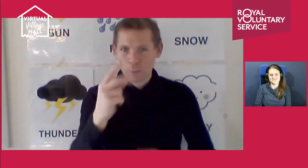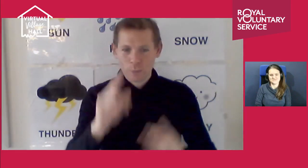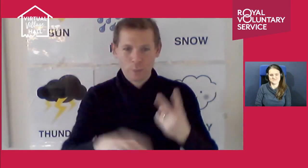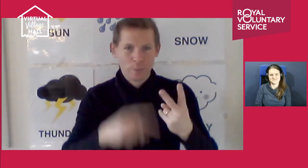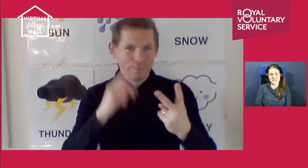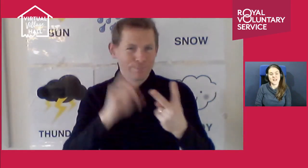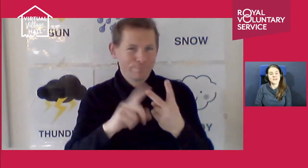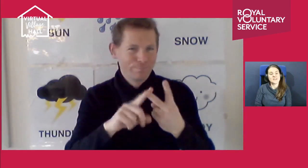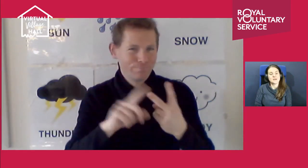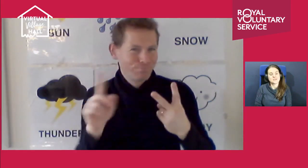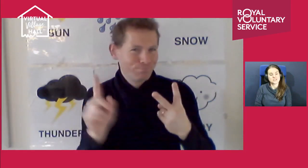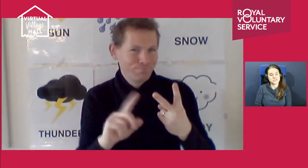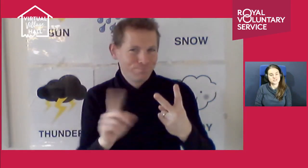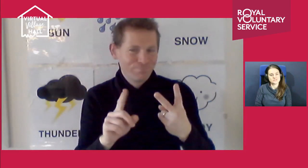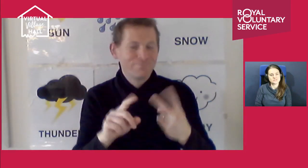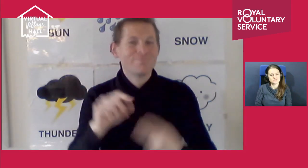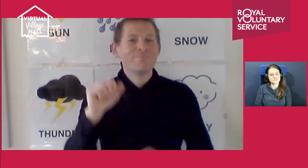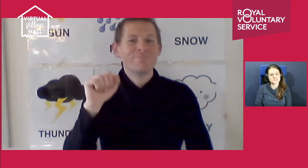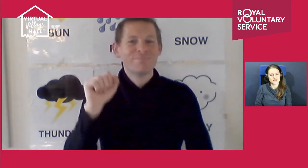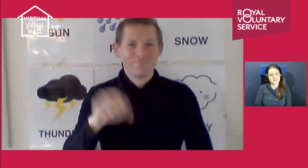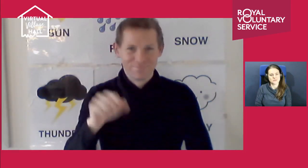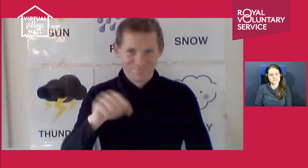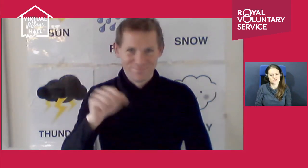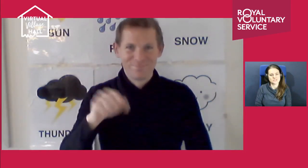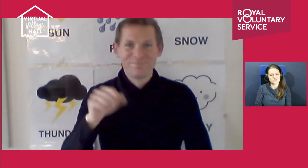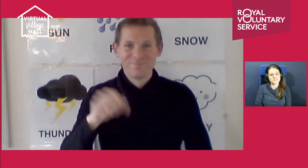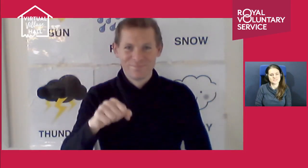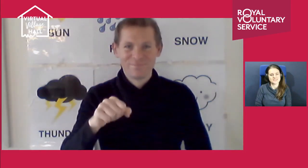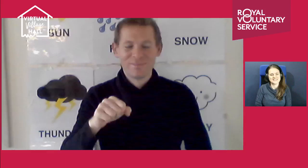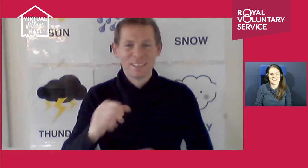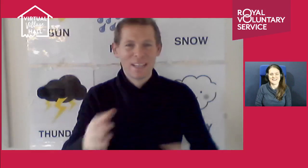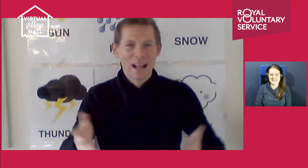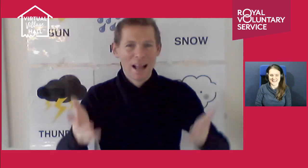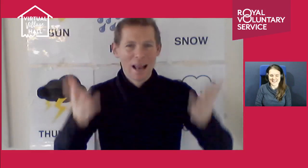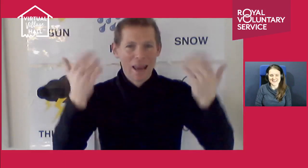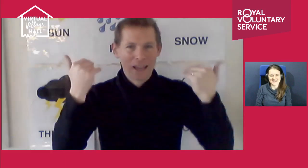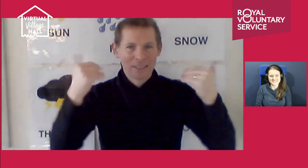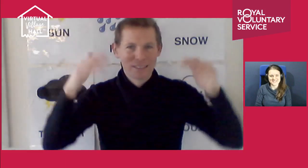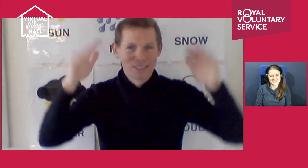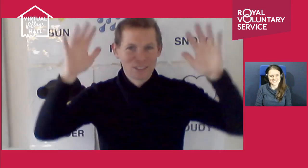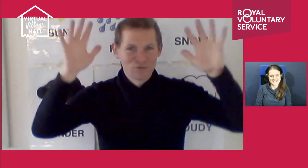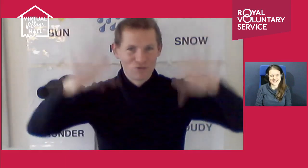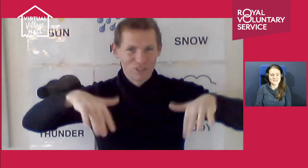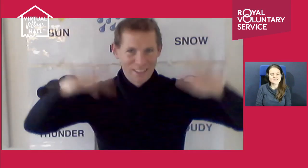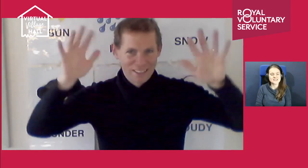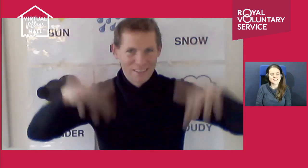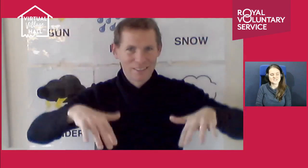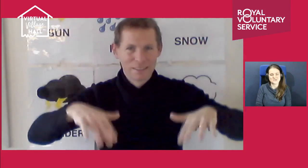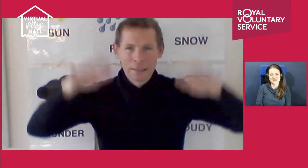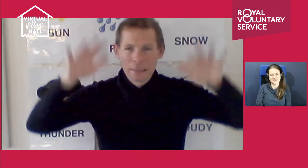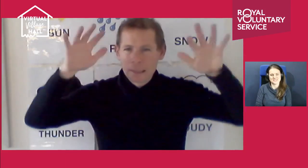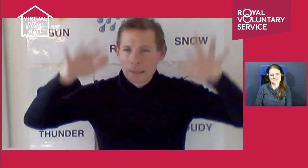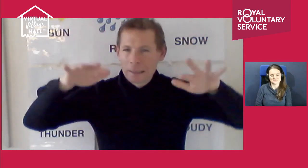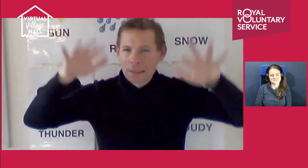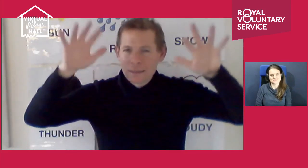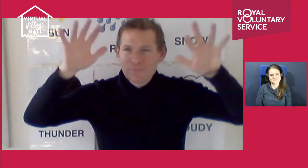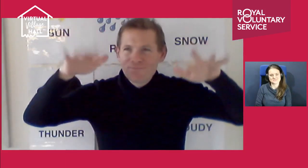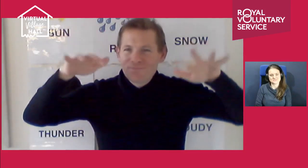down. Number two, what was our second question? Yeah, again, lots of you got it right. It was light